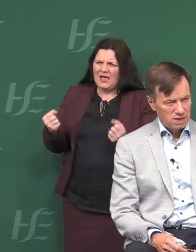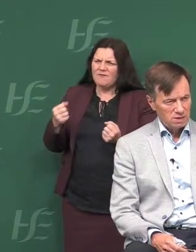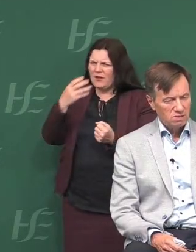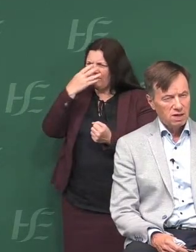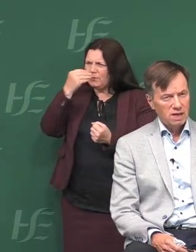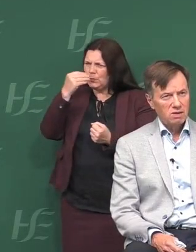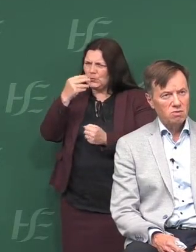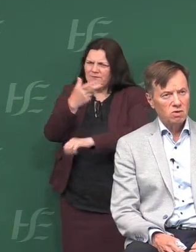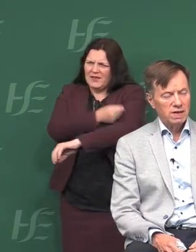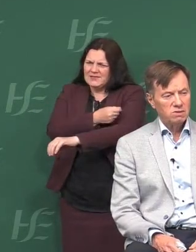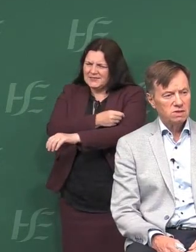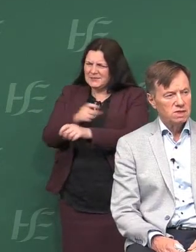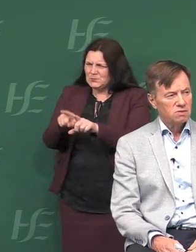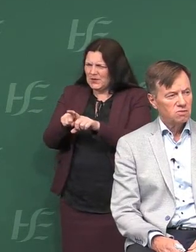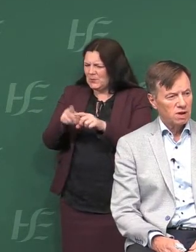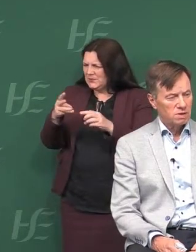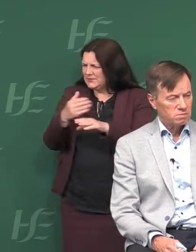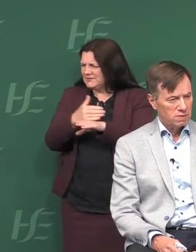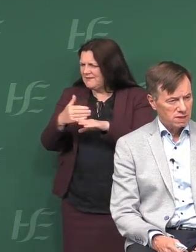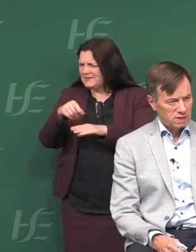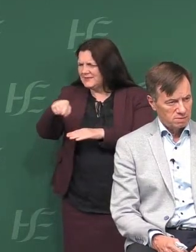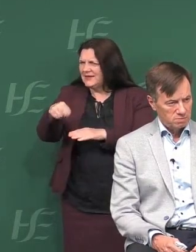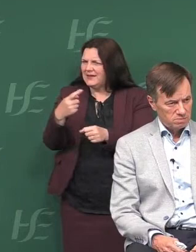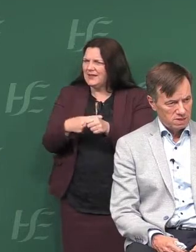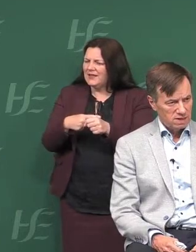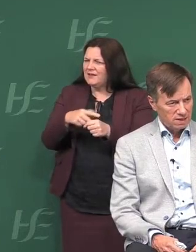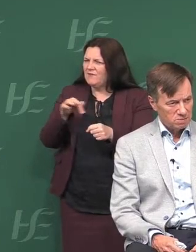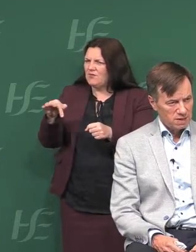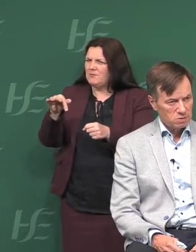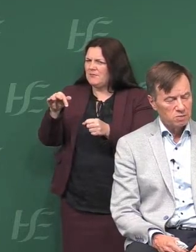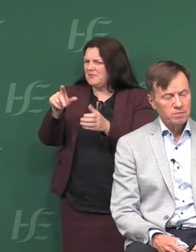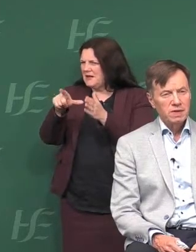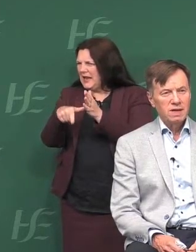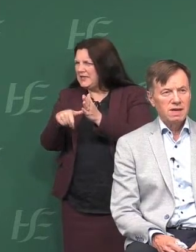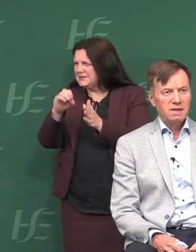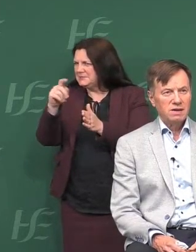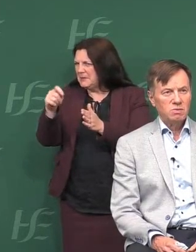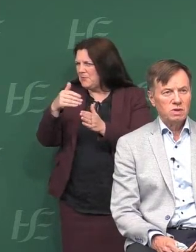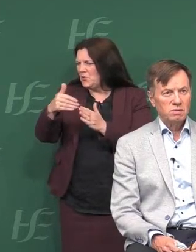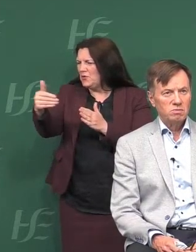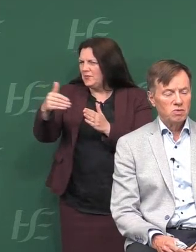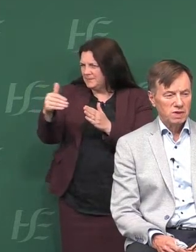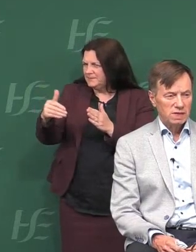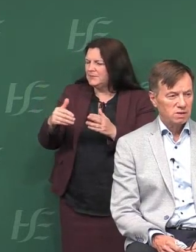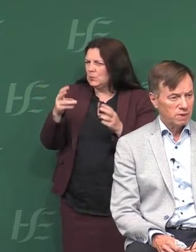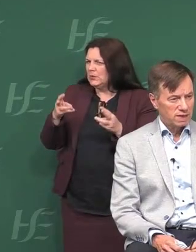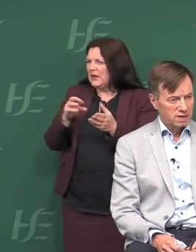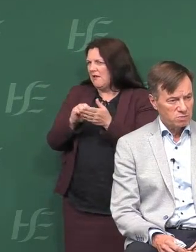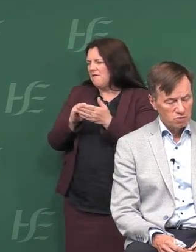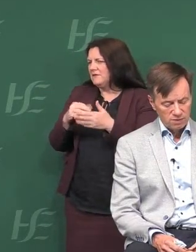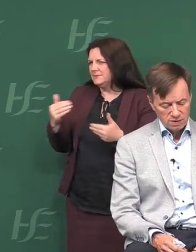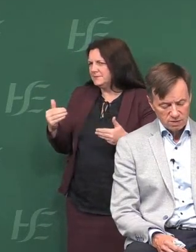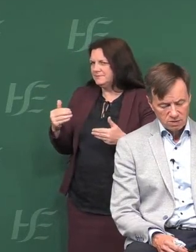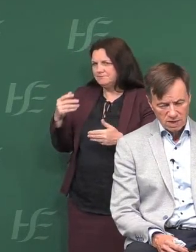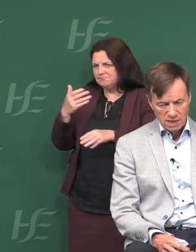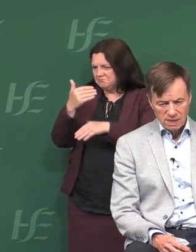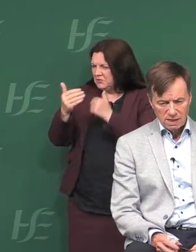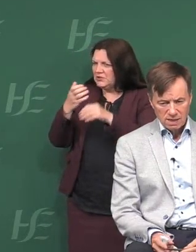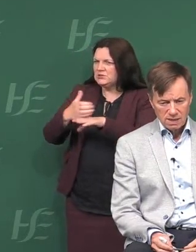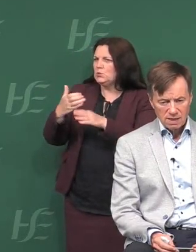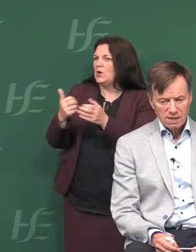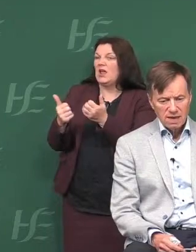vaccination campaign rolling out from mid to late September, and that will proceed in the way it has in previous